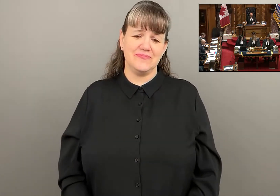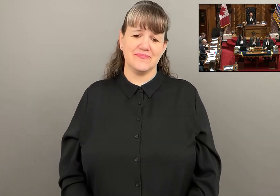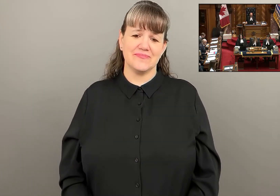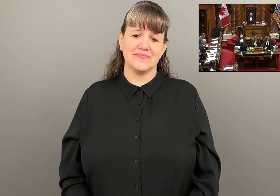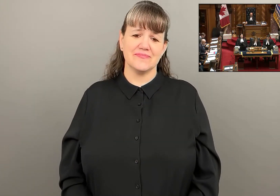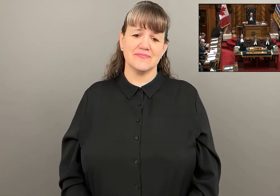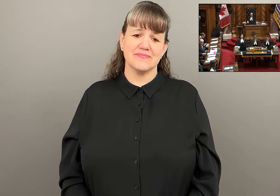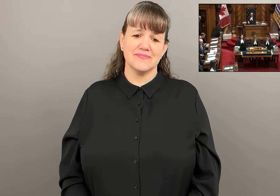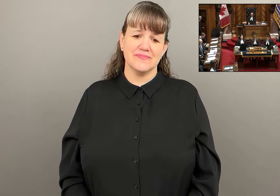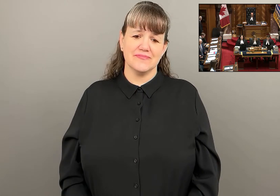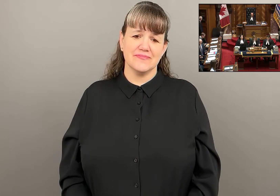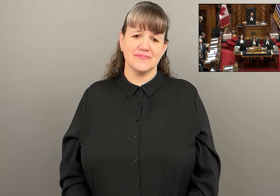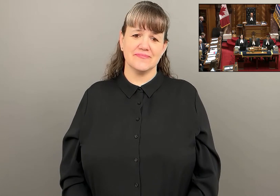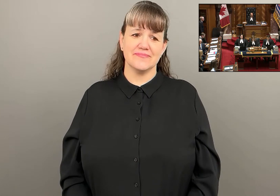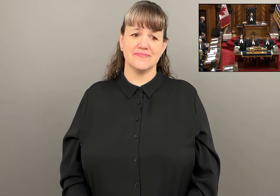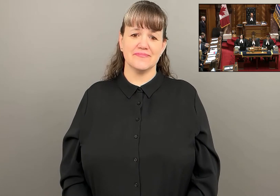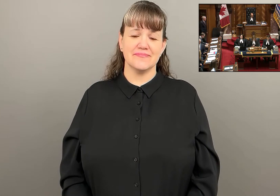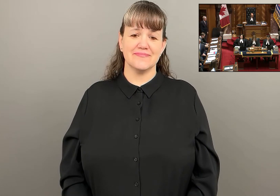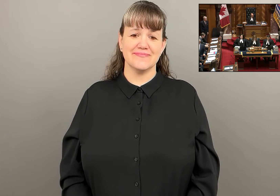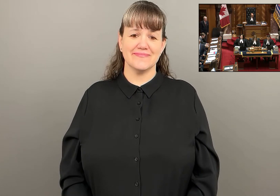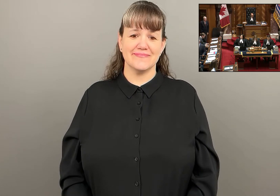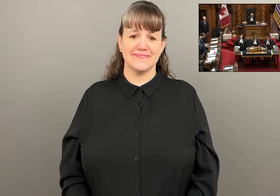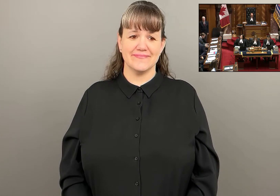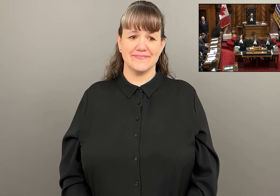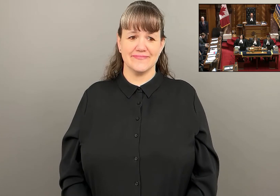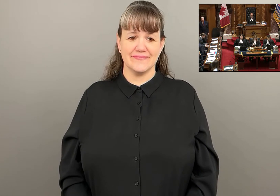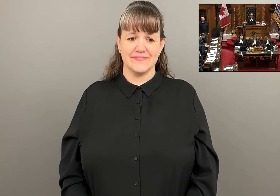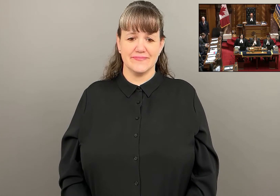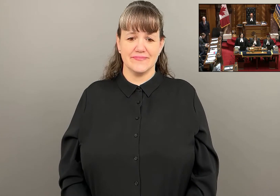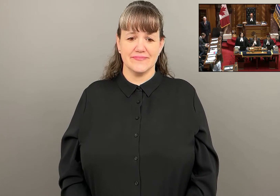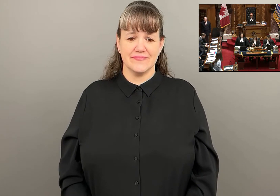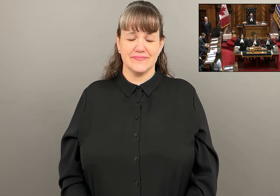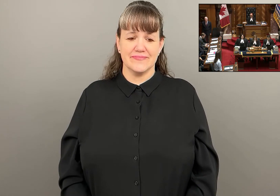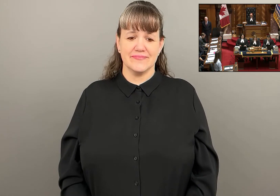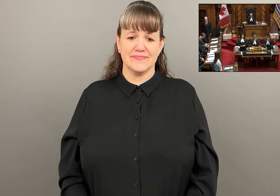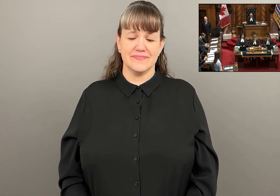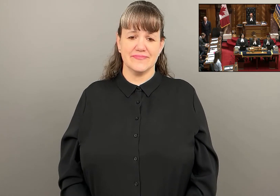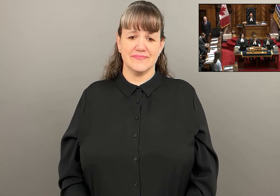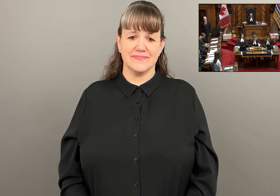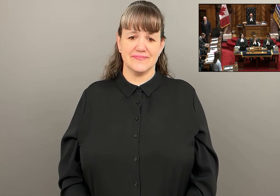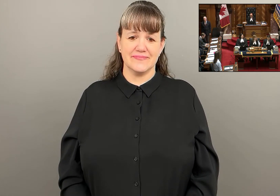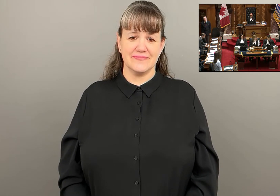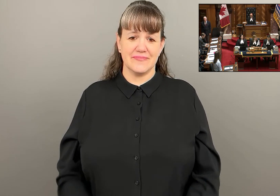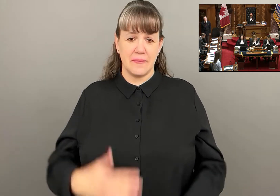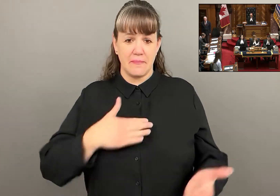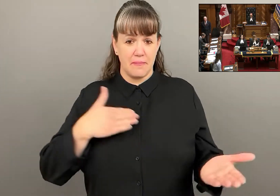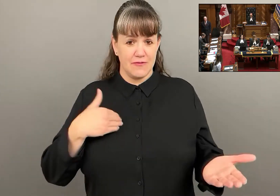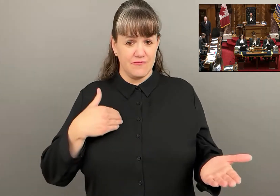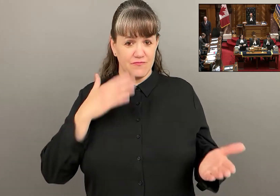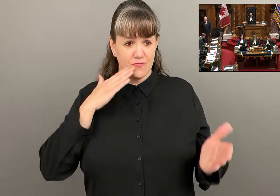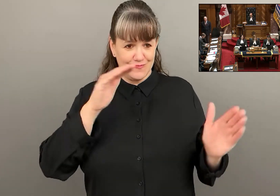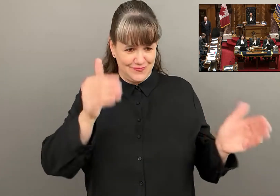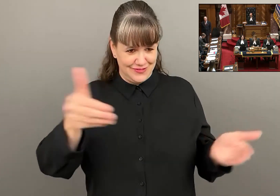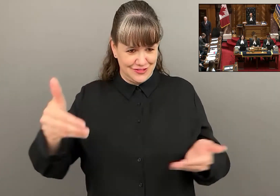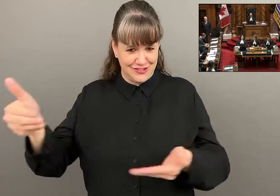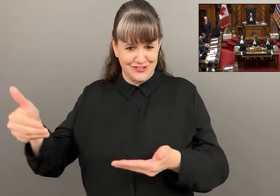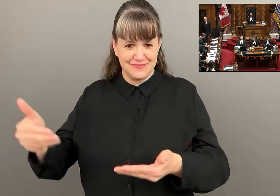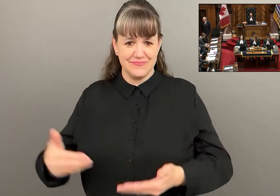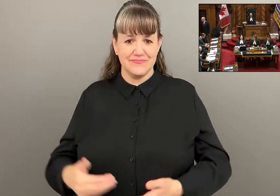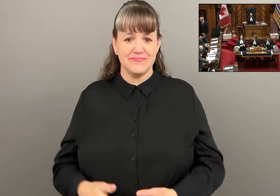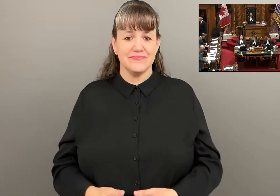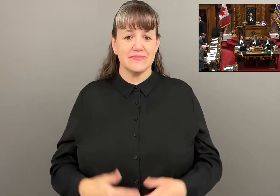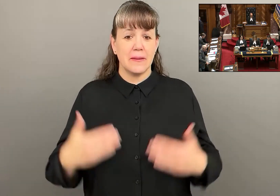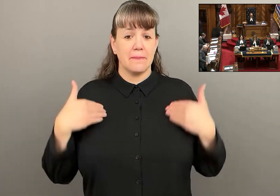Introduction by members. Minister of Forests. Thanks very much,